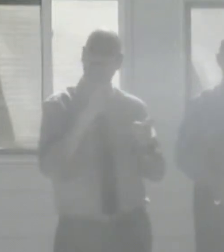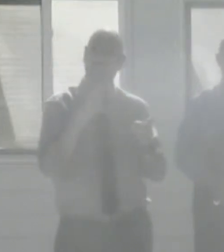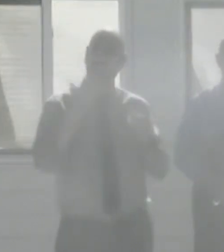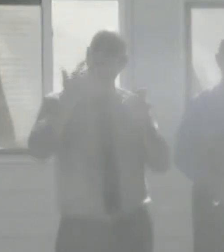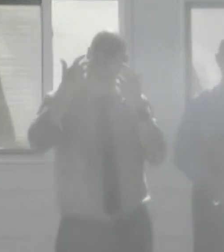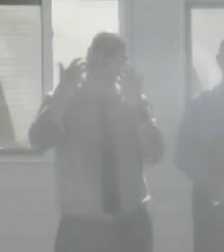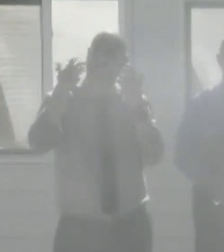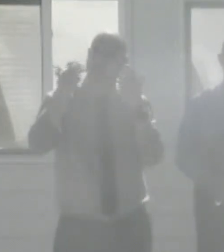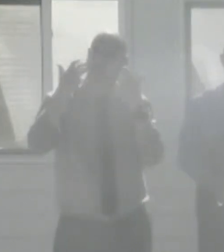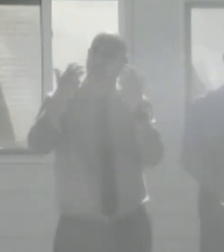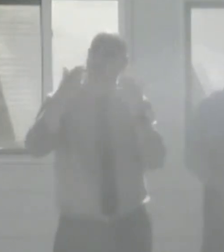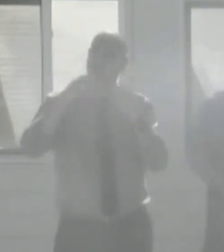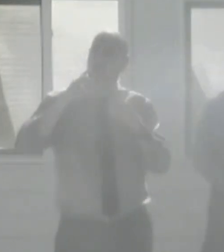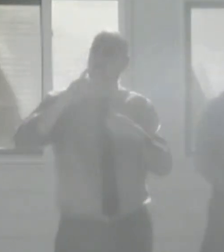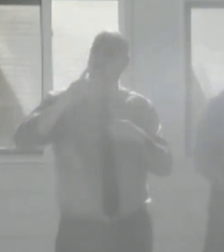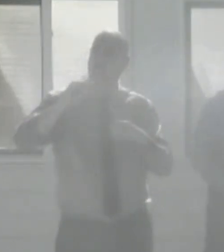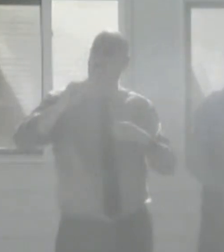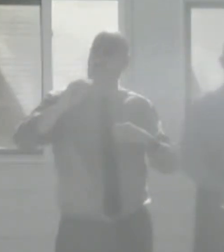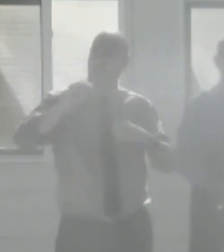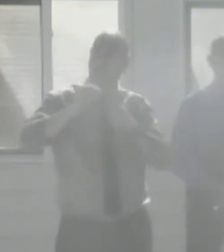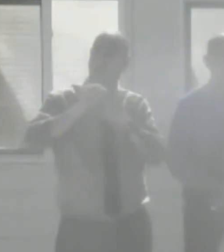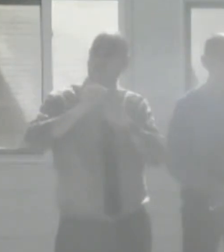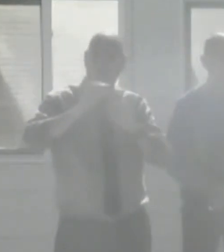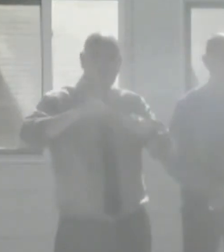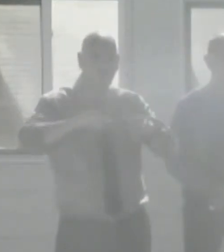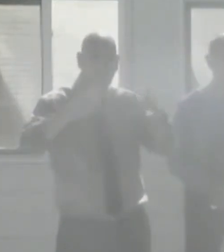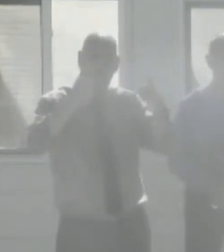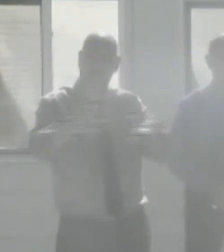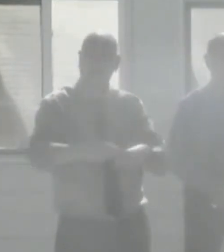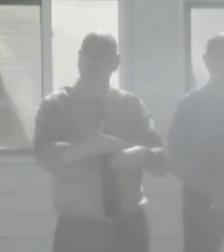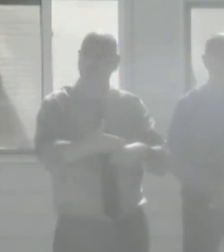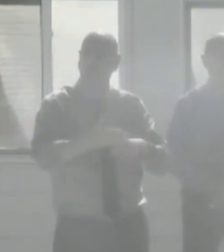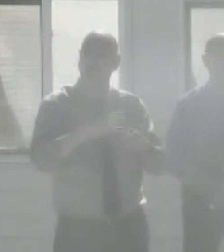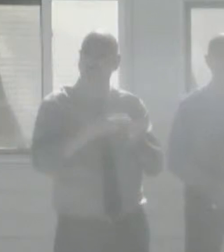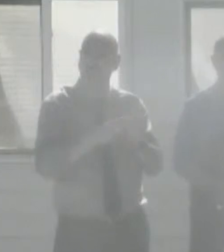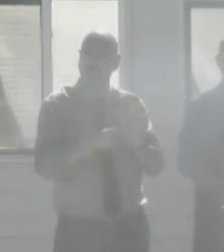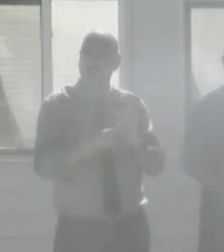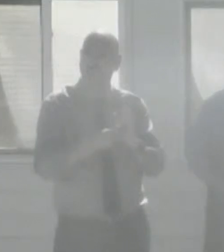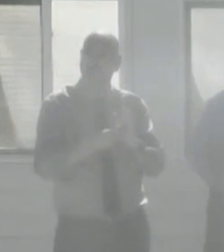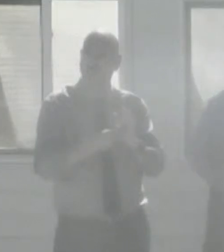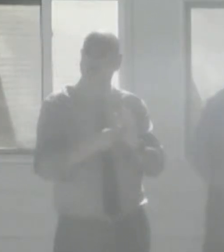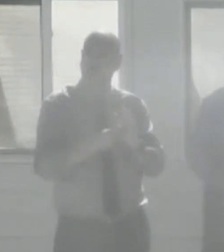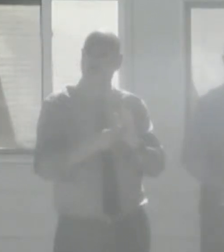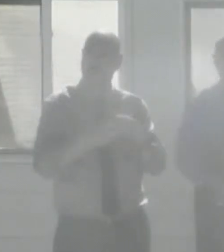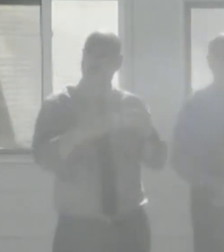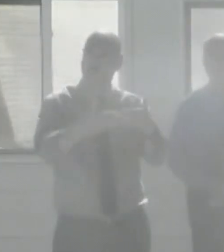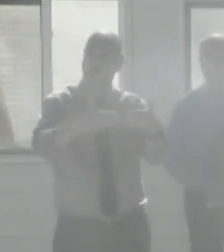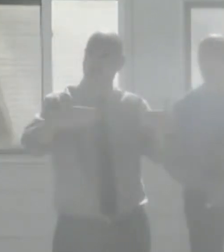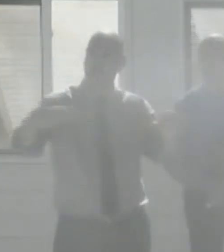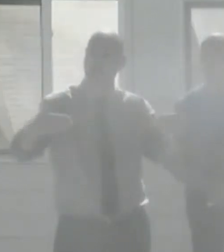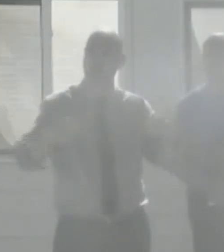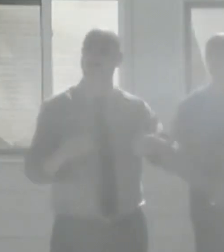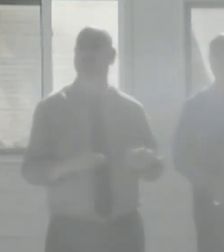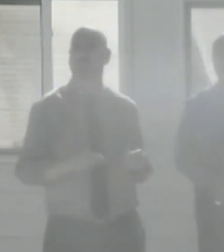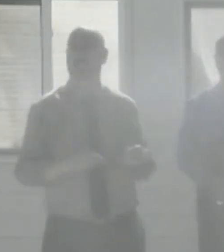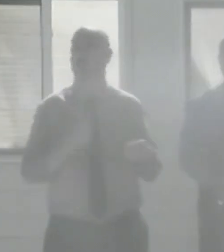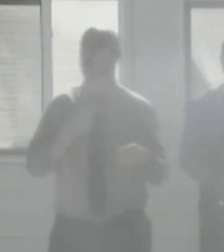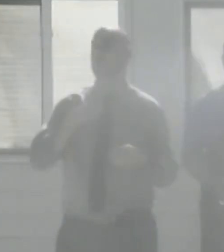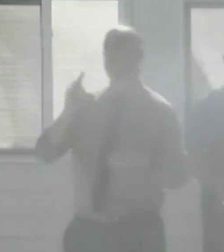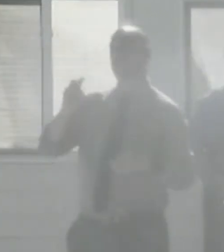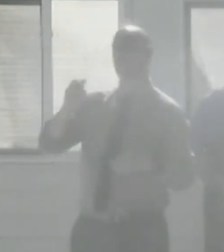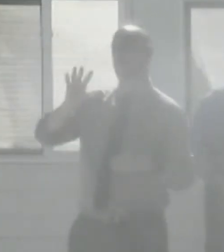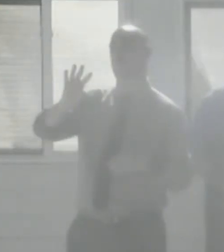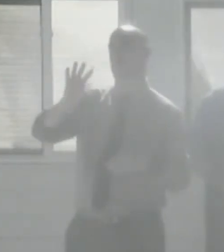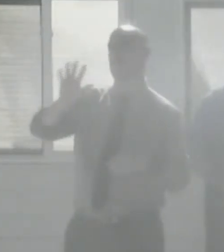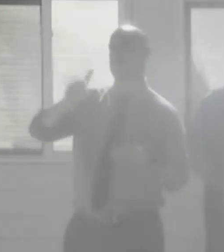we deployed them. How many? A bunch of counties, Yes, right? This yes, time. sir. I think we did over 45 missions. Yeah, we did 45 different missions, and I think they